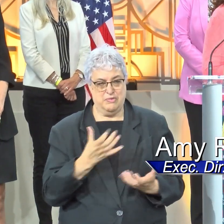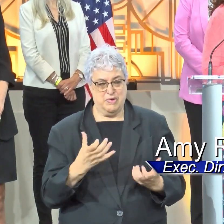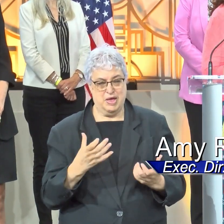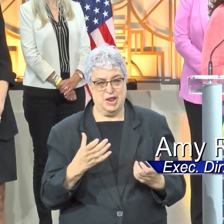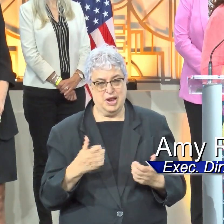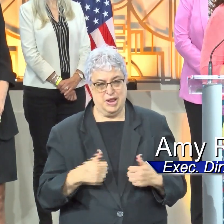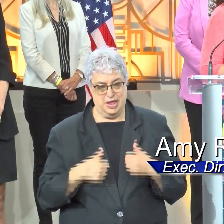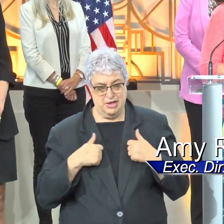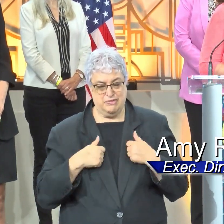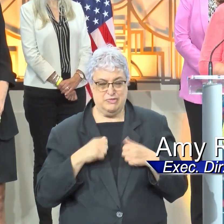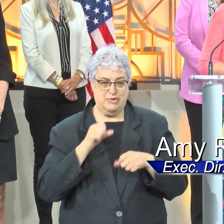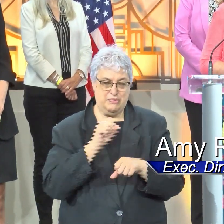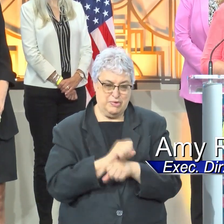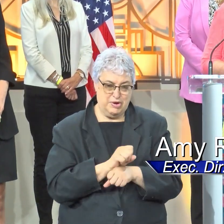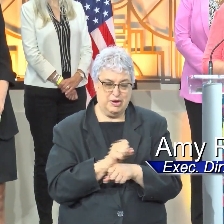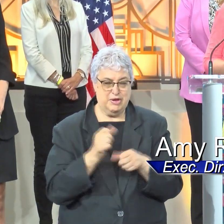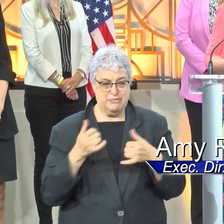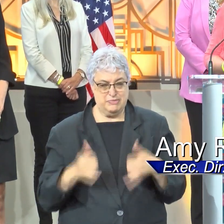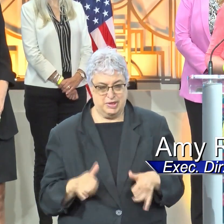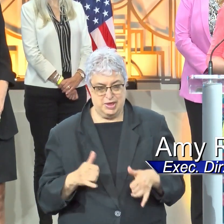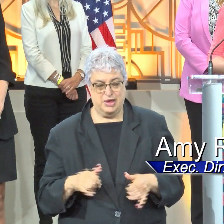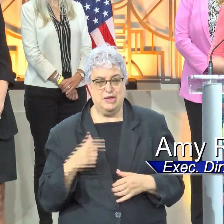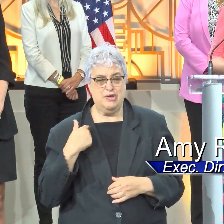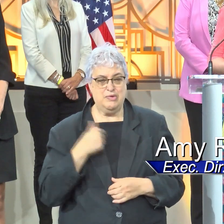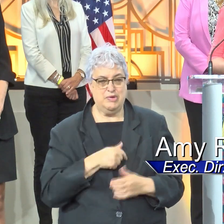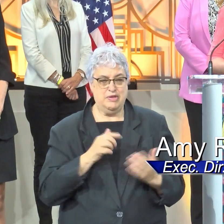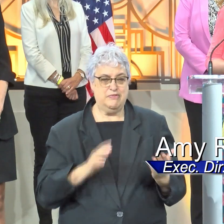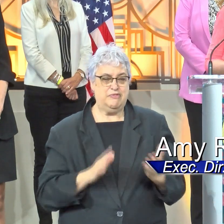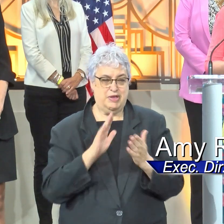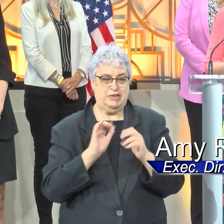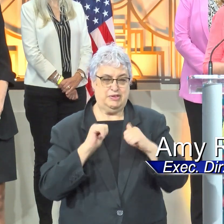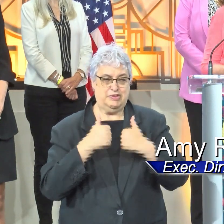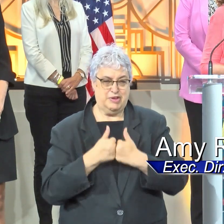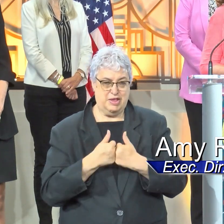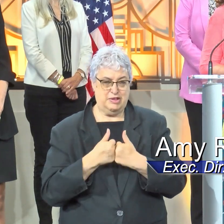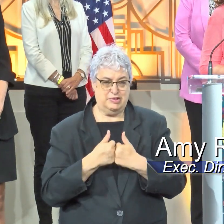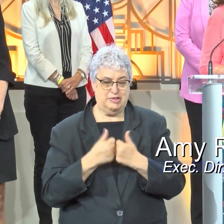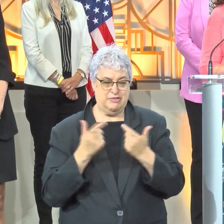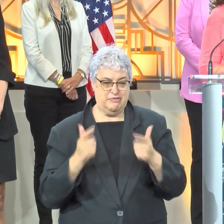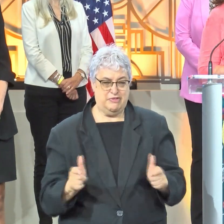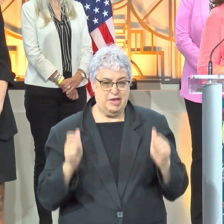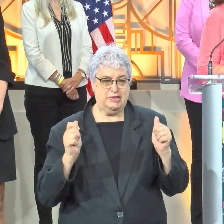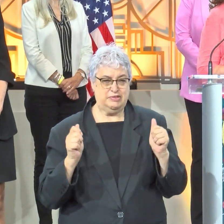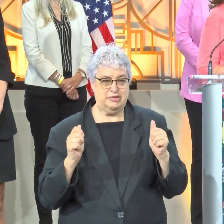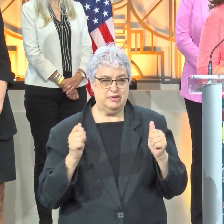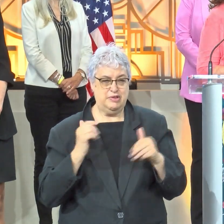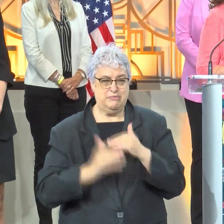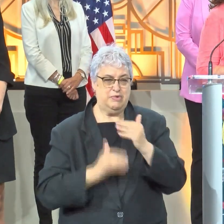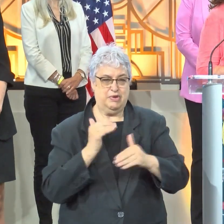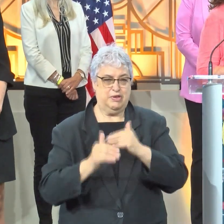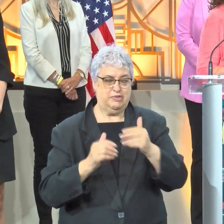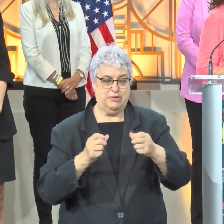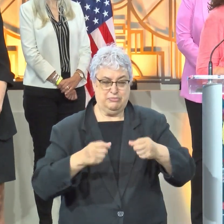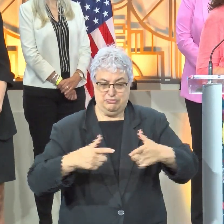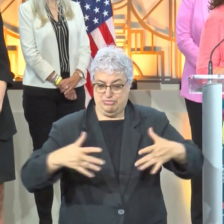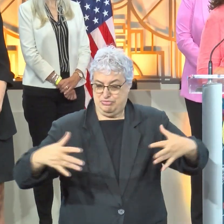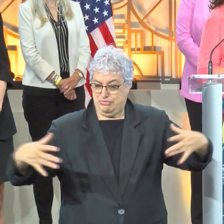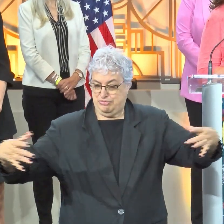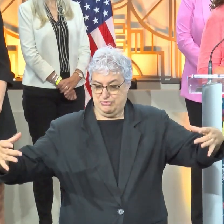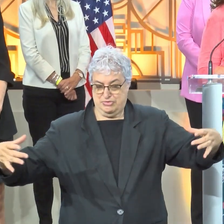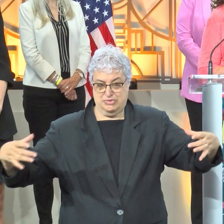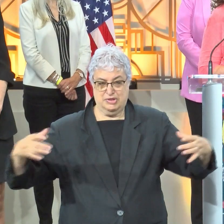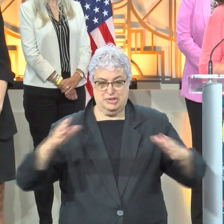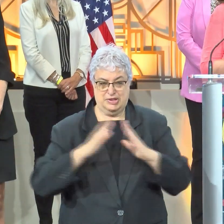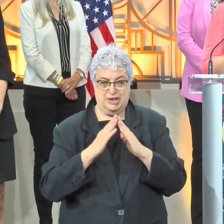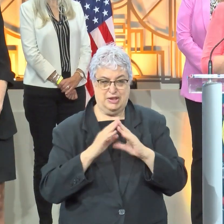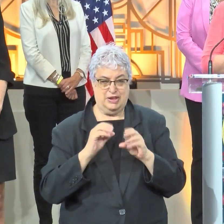work, or play. And we also know that we face certain challenges as one of the fastest and most progressive growing cities in the entire